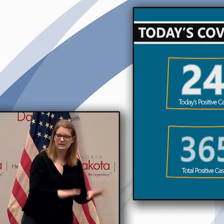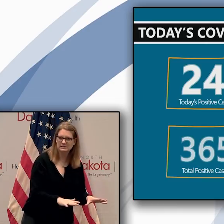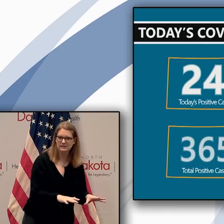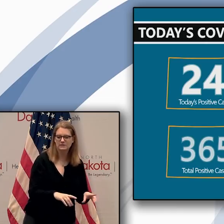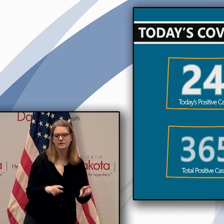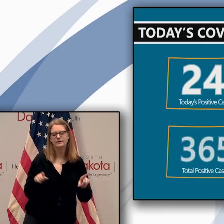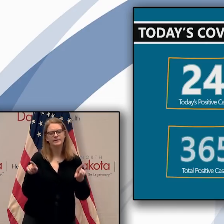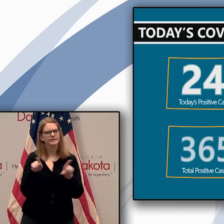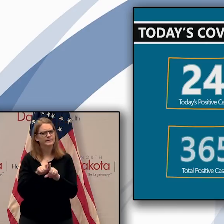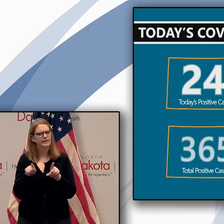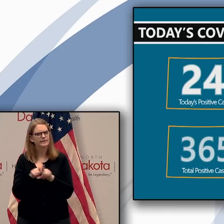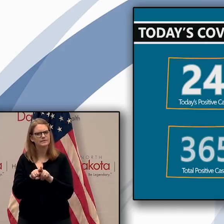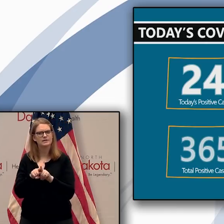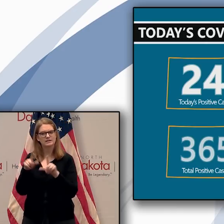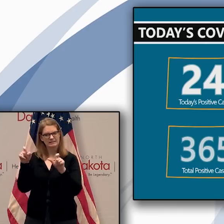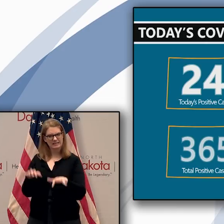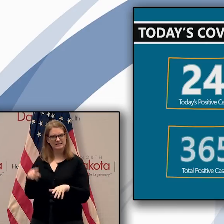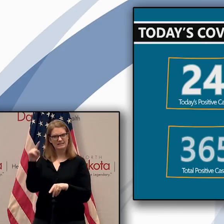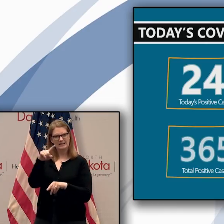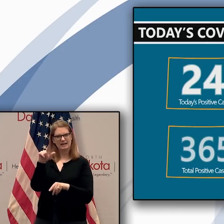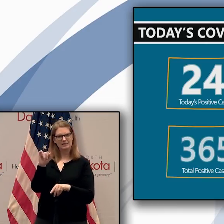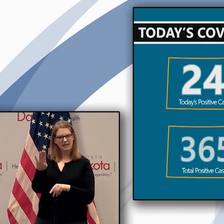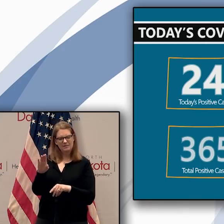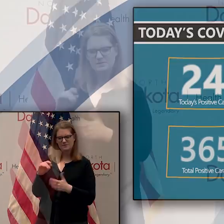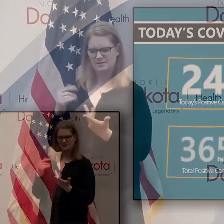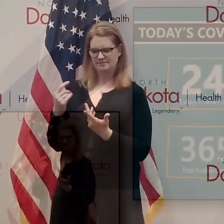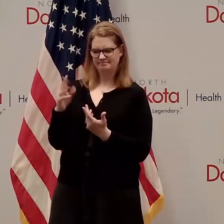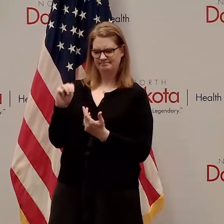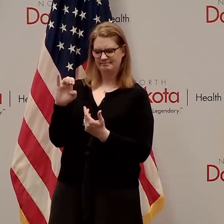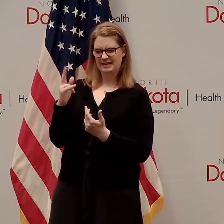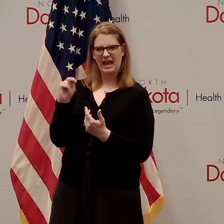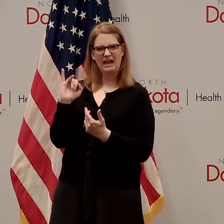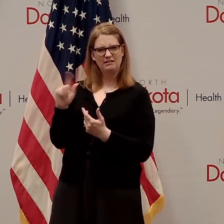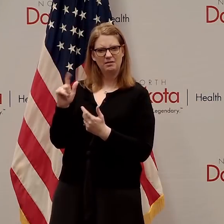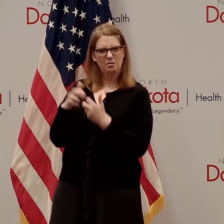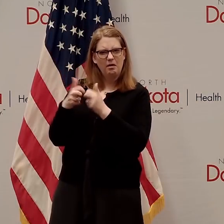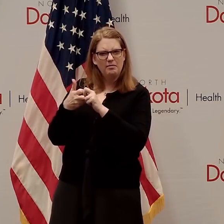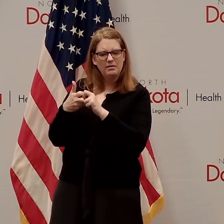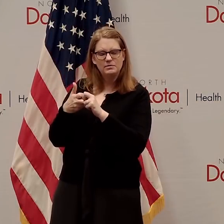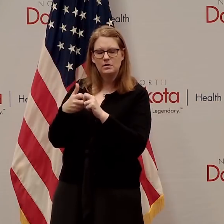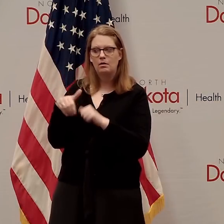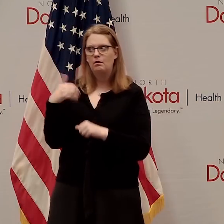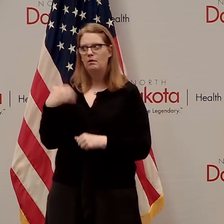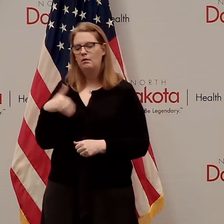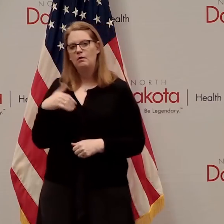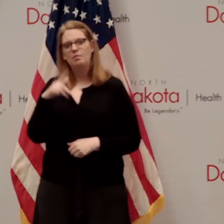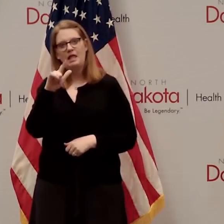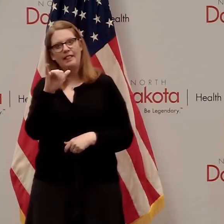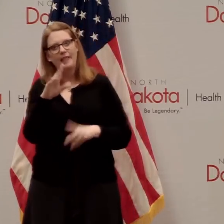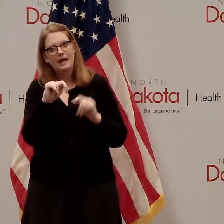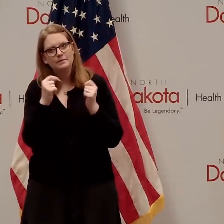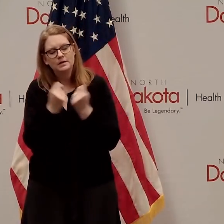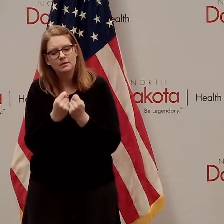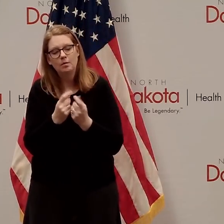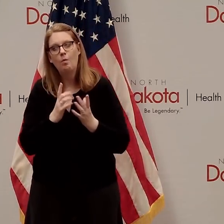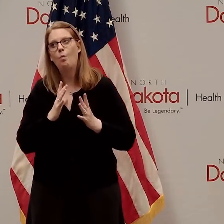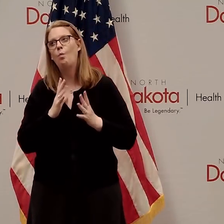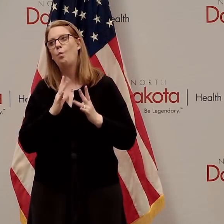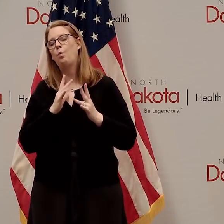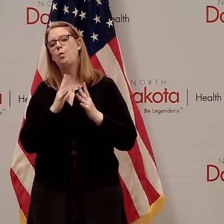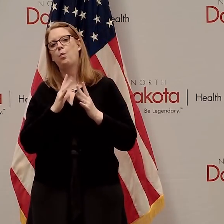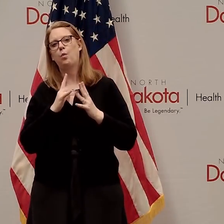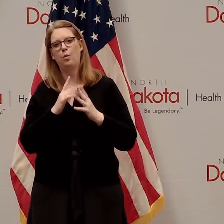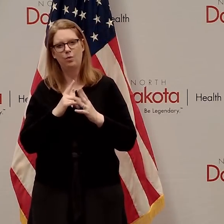mechanical issues with testing at the lab. Our lab team has been amazing. They've been doing fantastic turnaround in recent